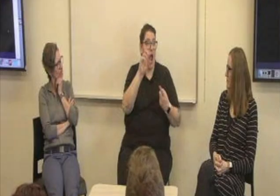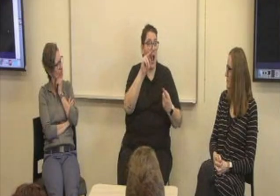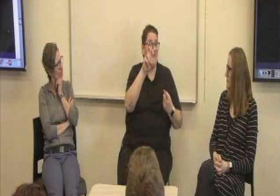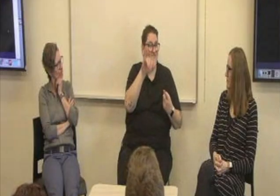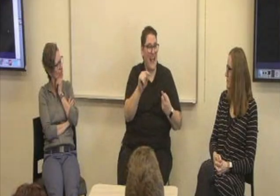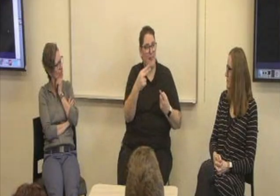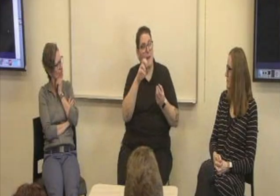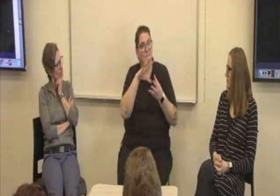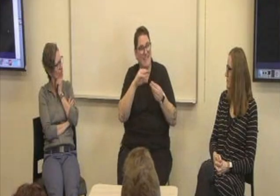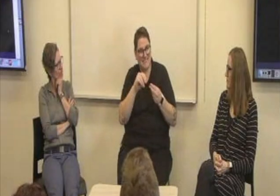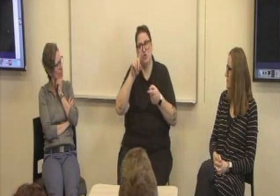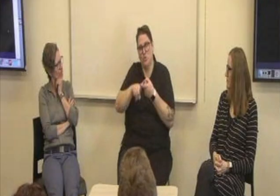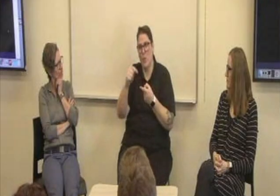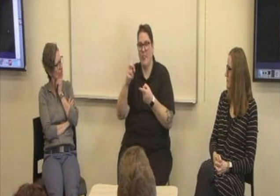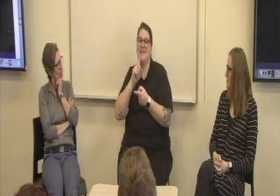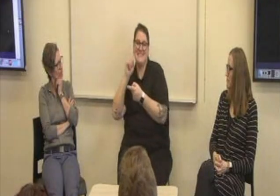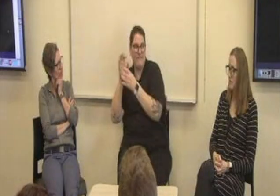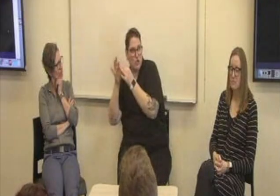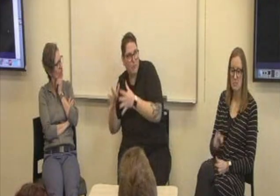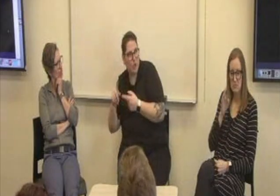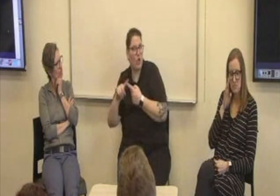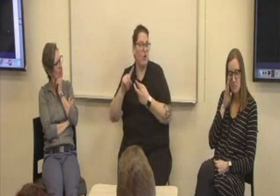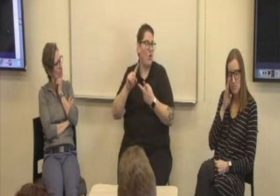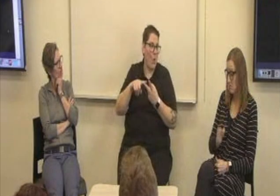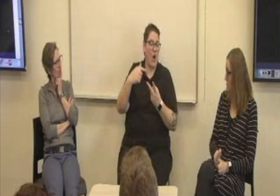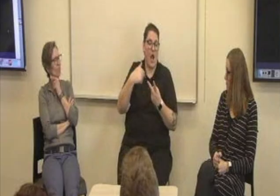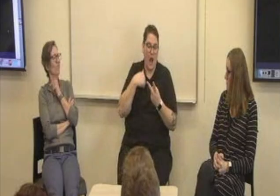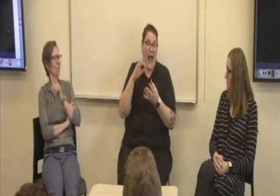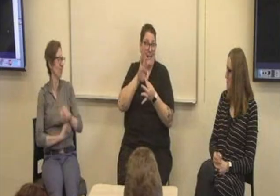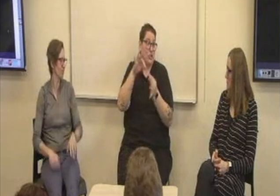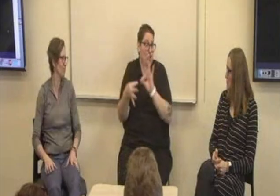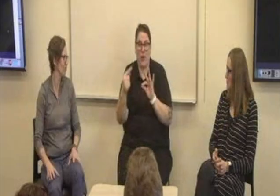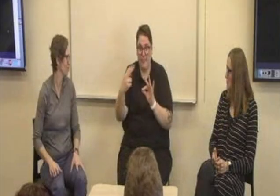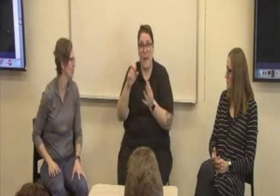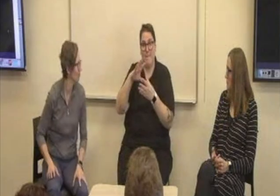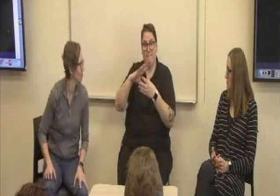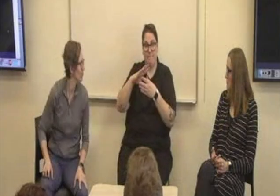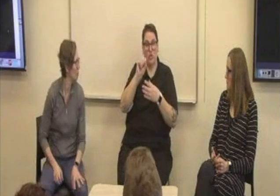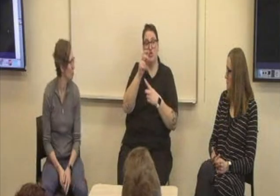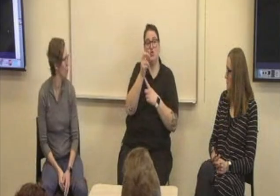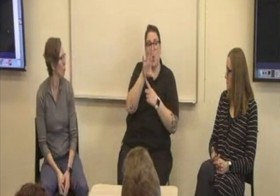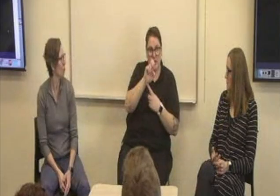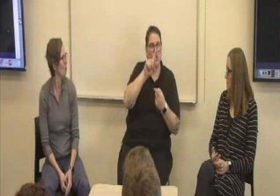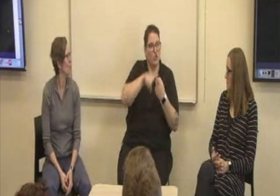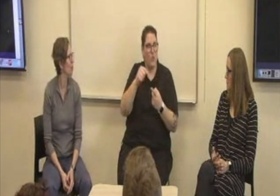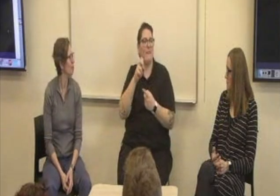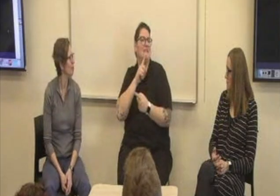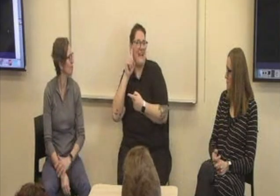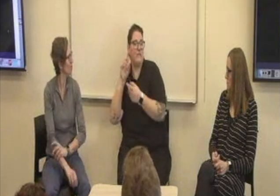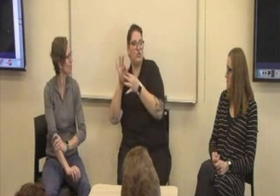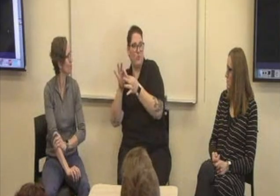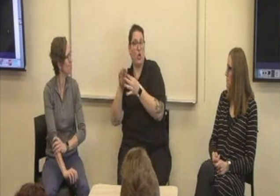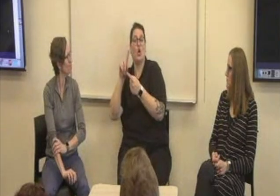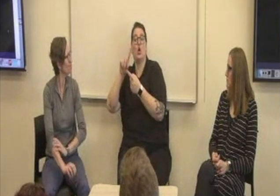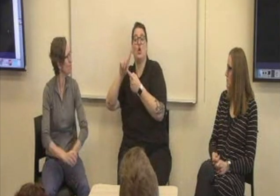English, I might say, convey the message to the deaf interpreter. or I interpret the